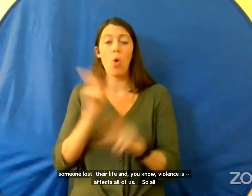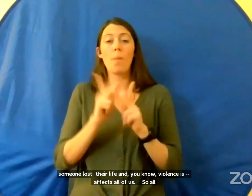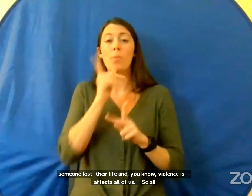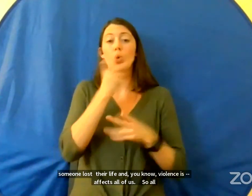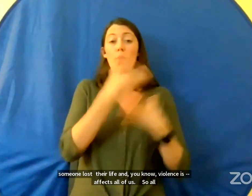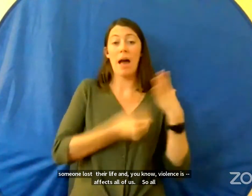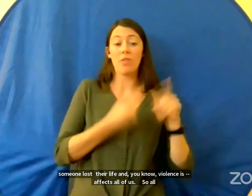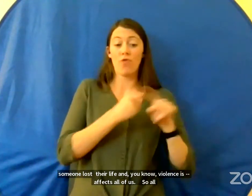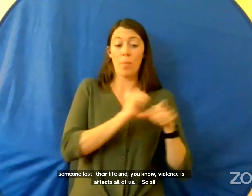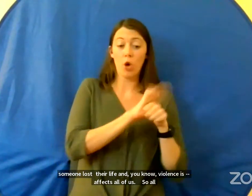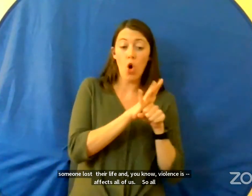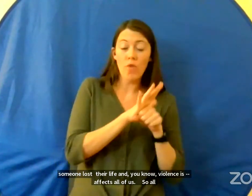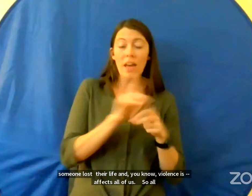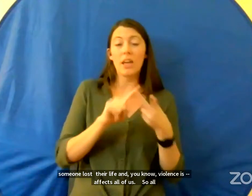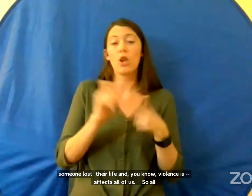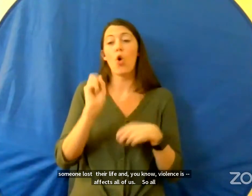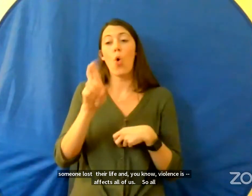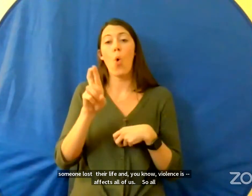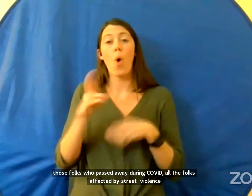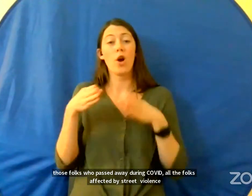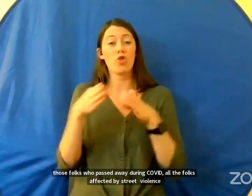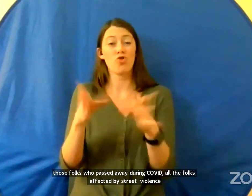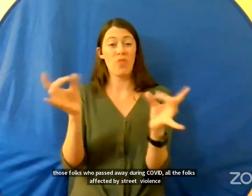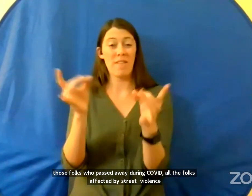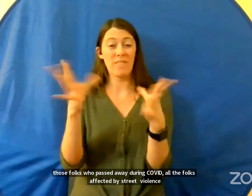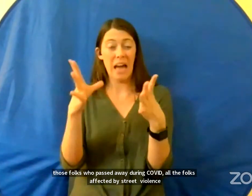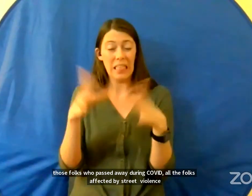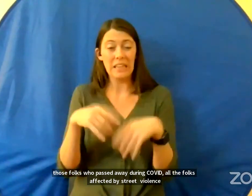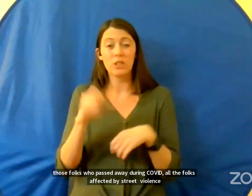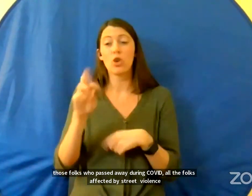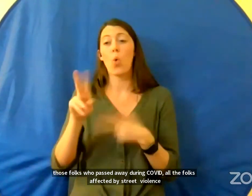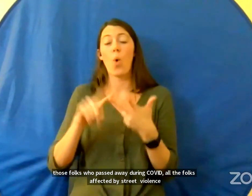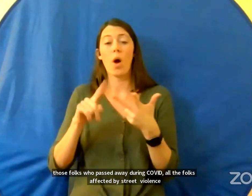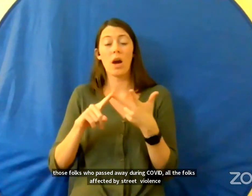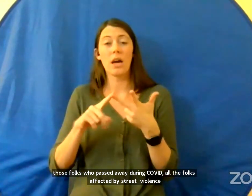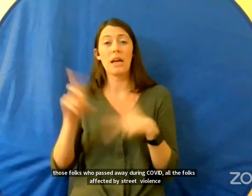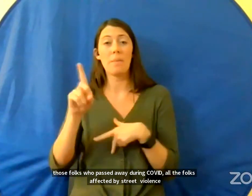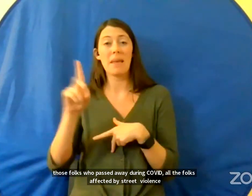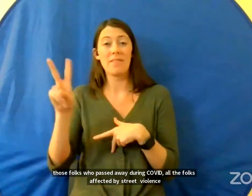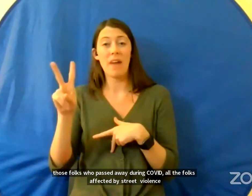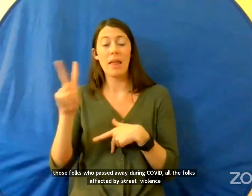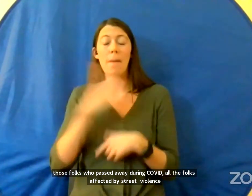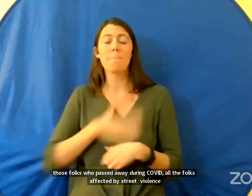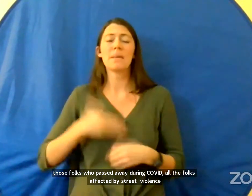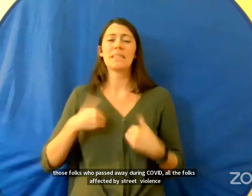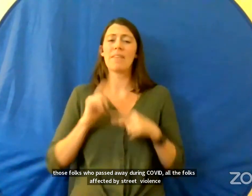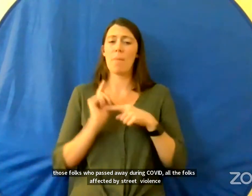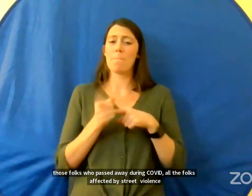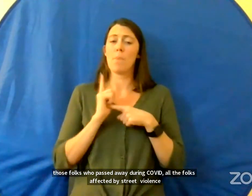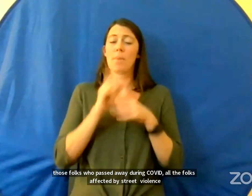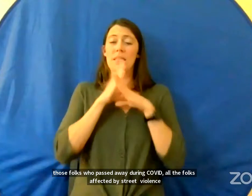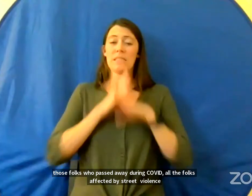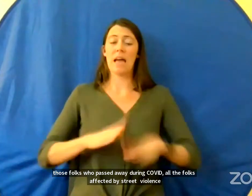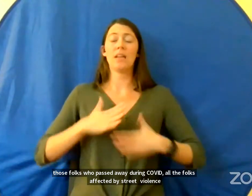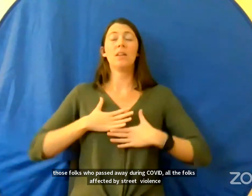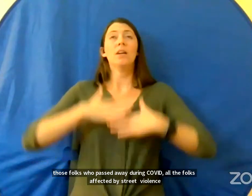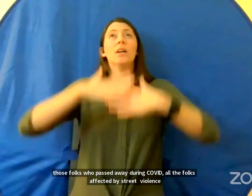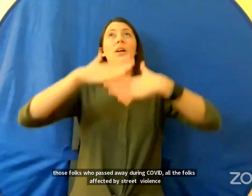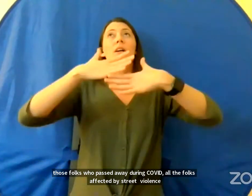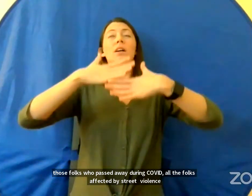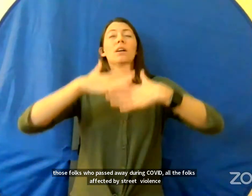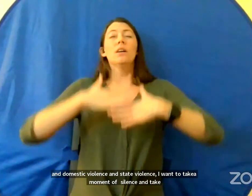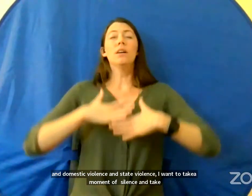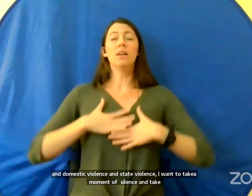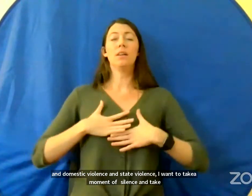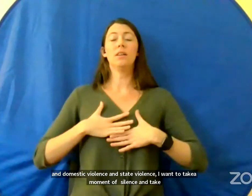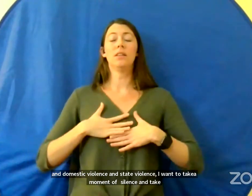by street violence and domestic violence and state violence, I want to just take a moment of silence and take a deep breath, because breathing is